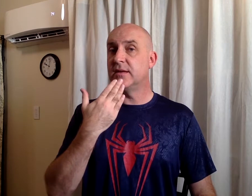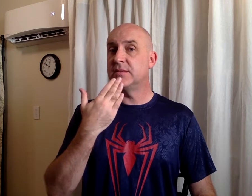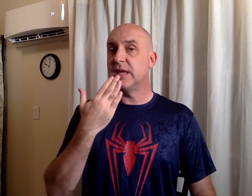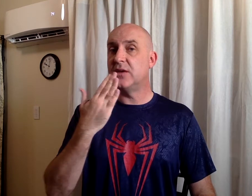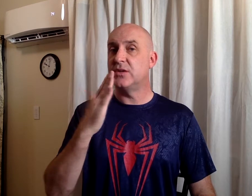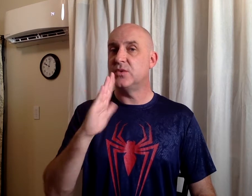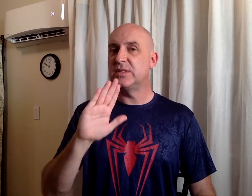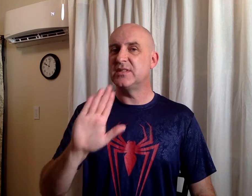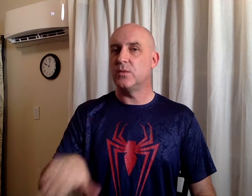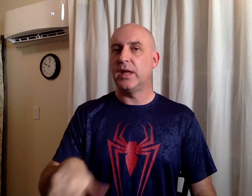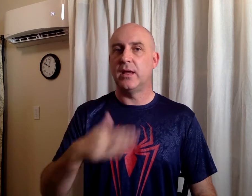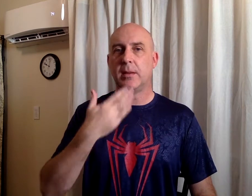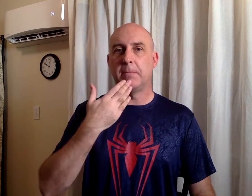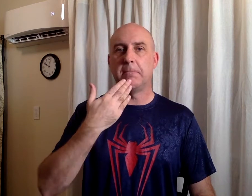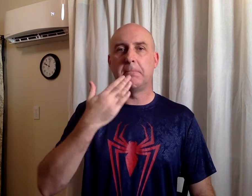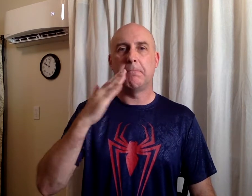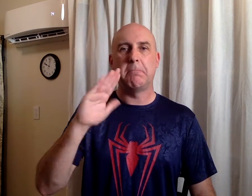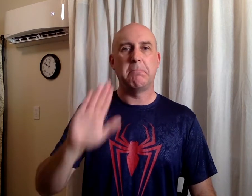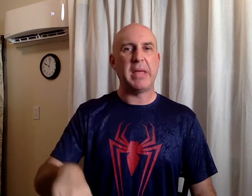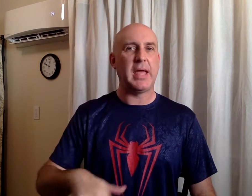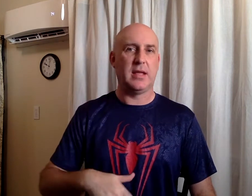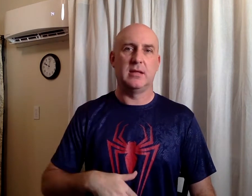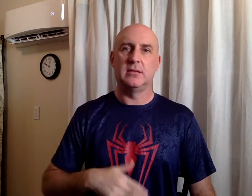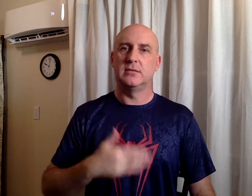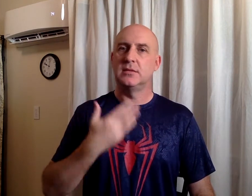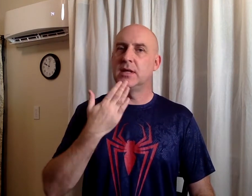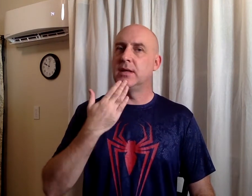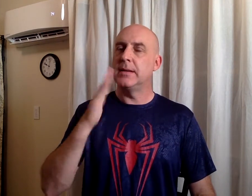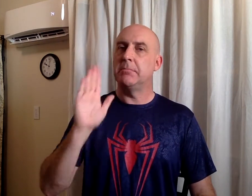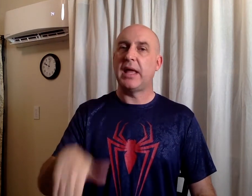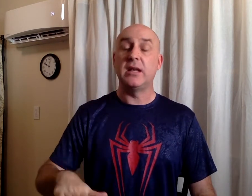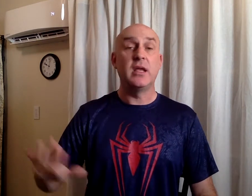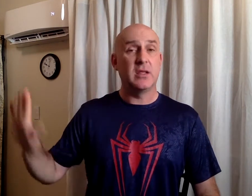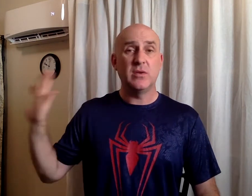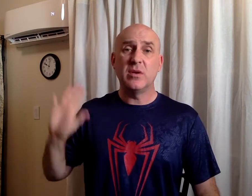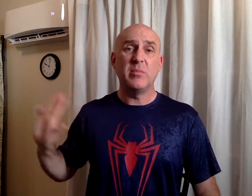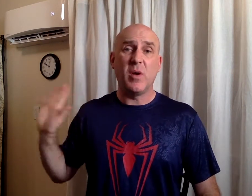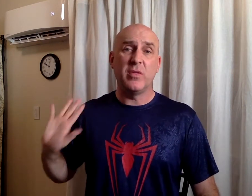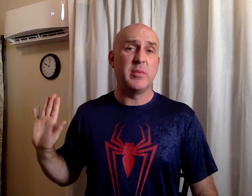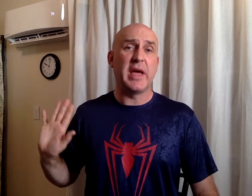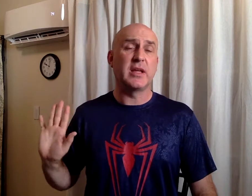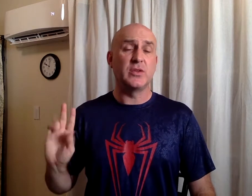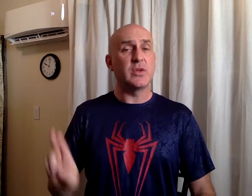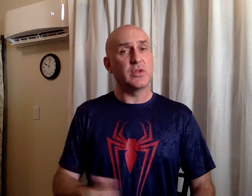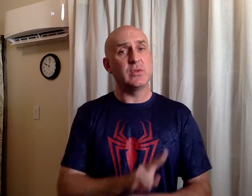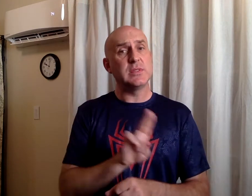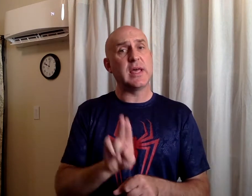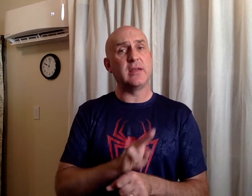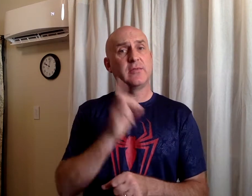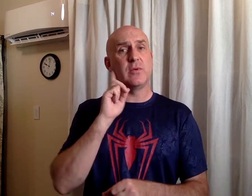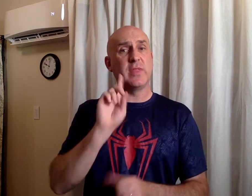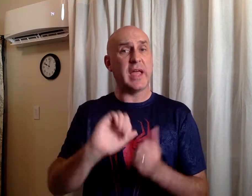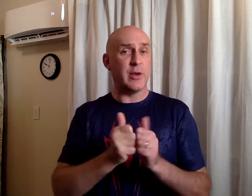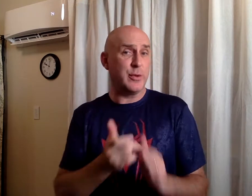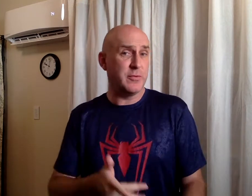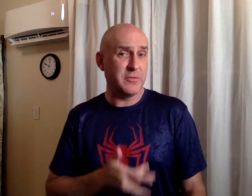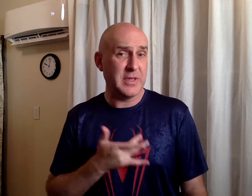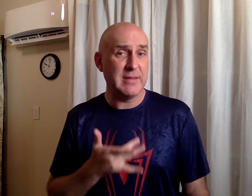comes out and twists away. Bad. Bad. You can go all the way back and you can use that for the how do you